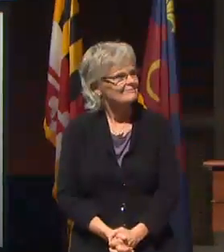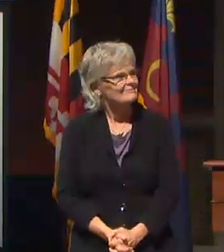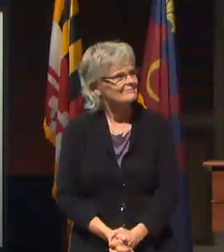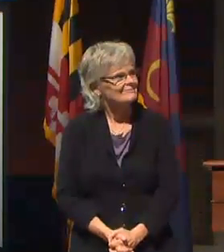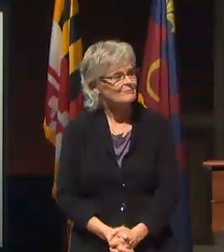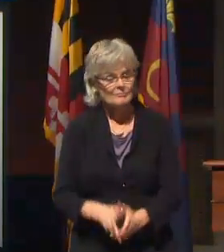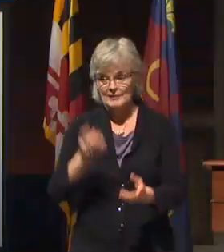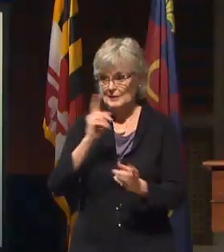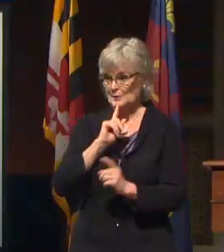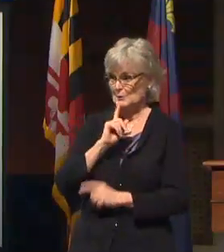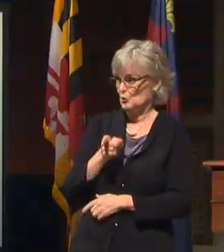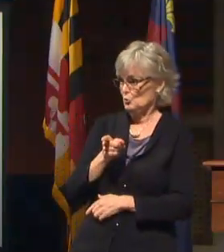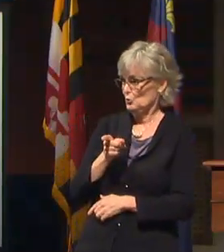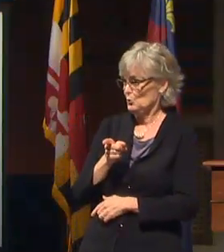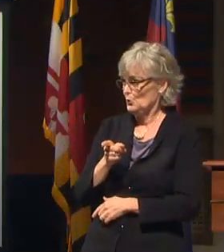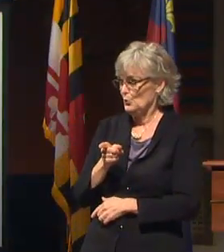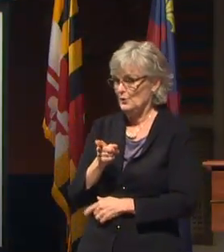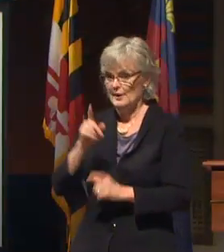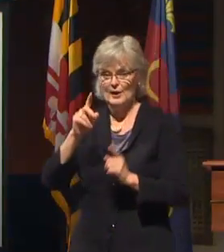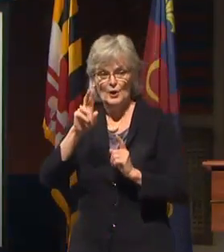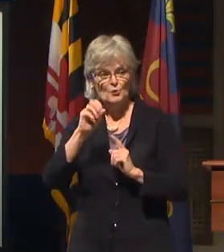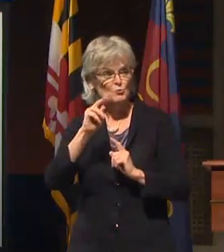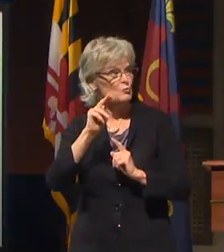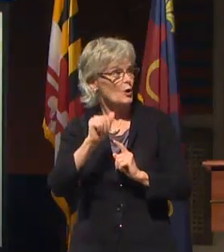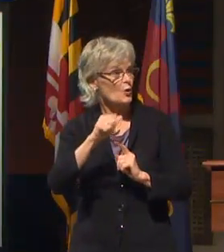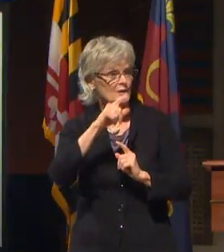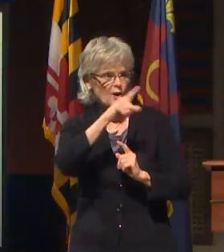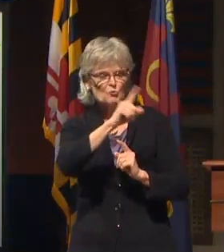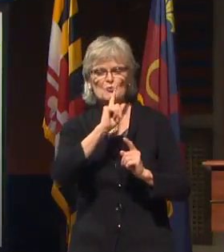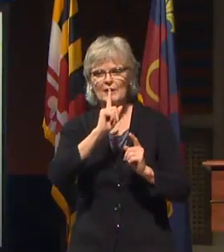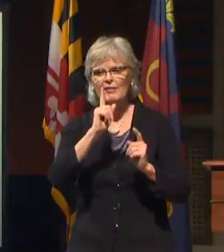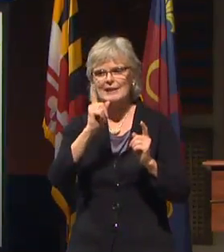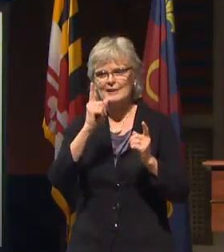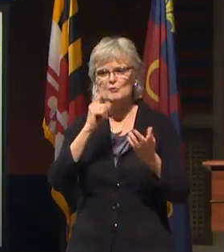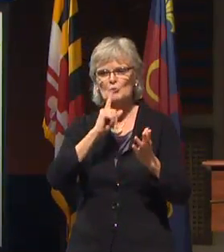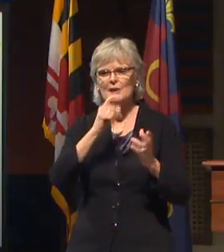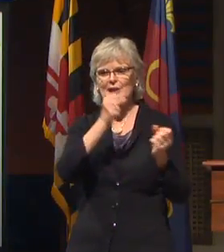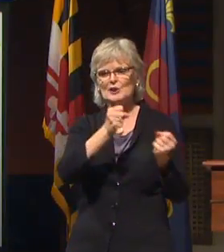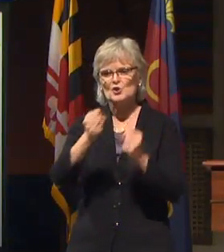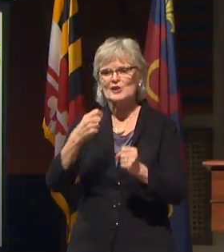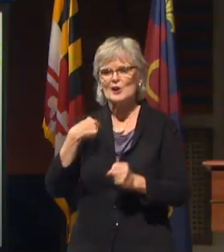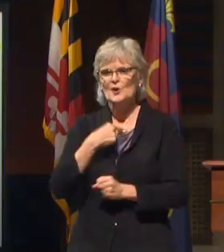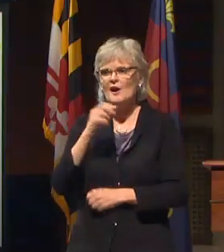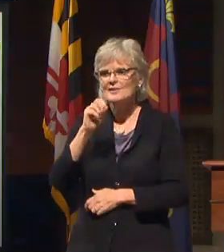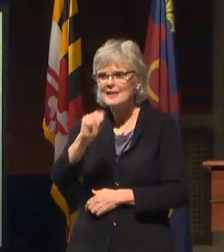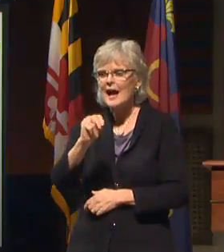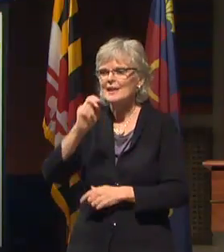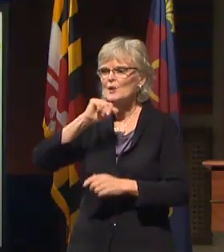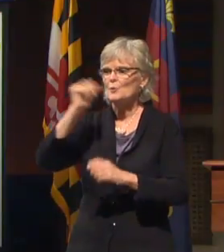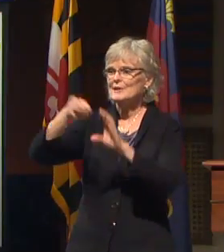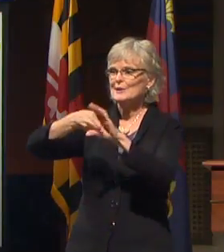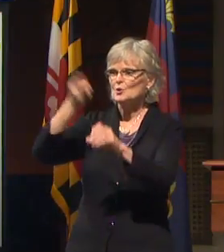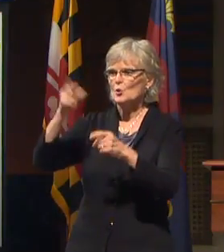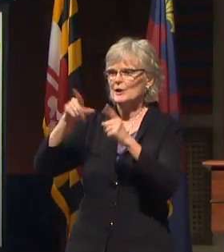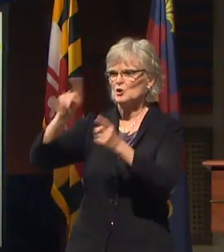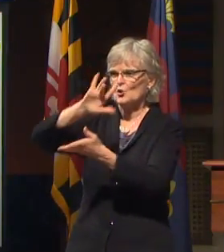Truth be told, those that know Rona, she was the one cheering everybody on so that we didn't stop and we didn't quit during the middle of